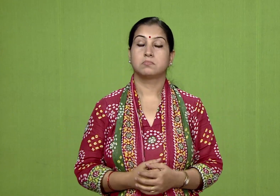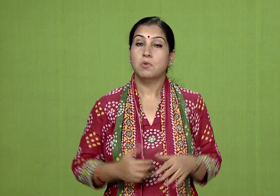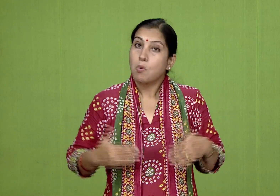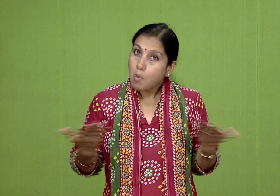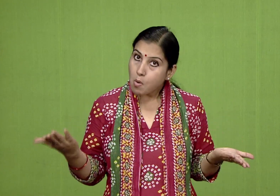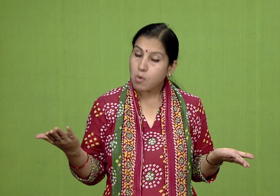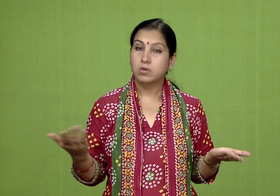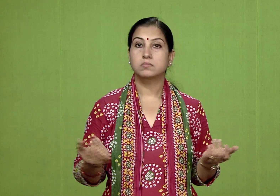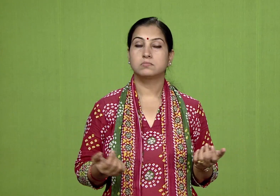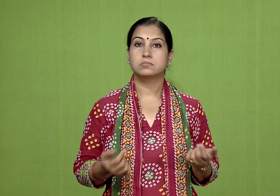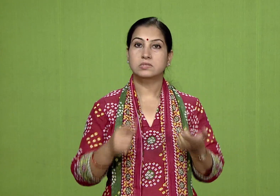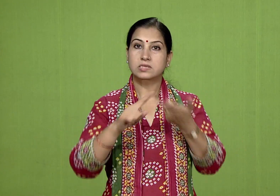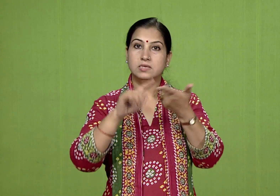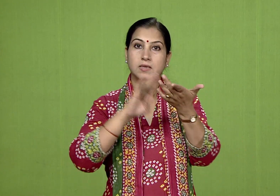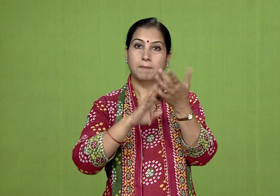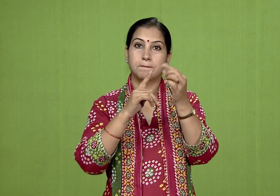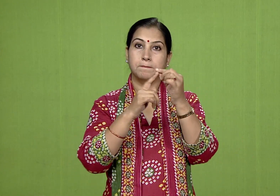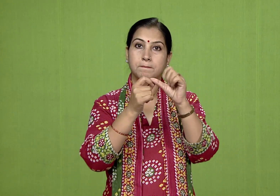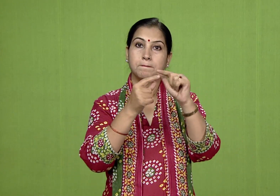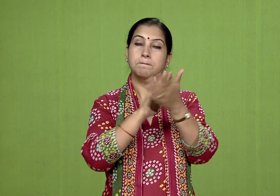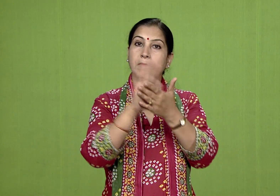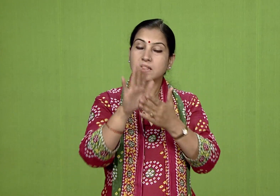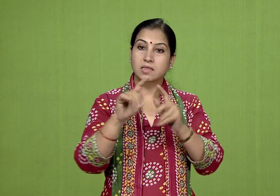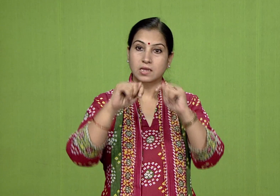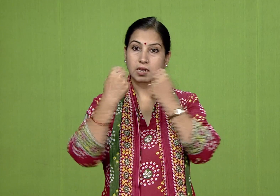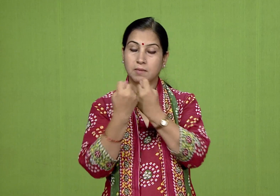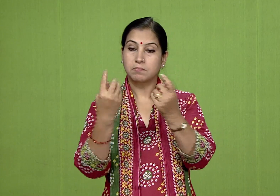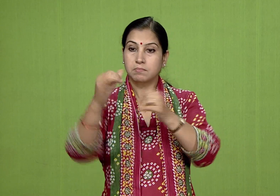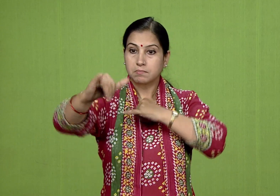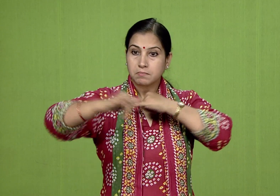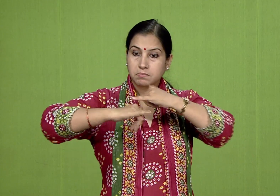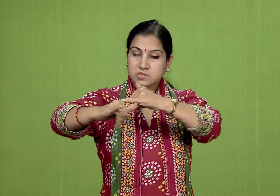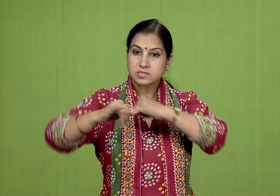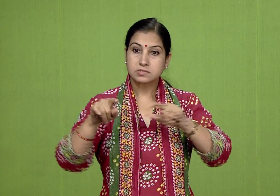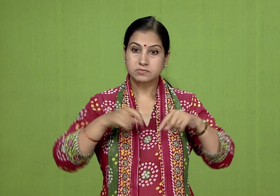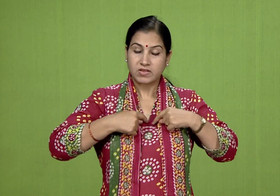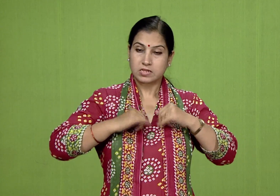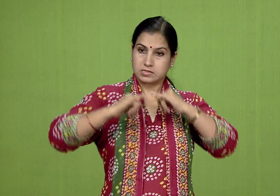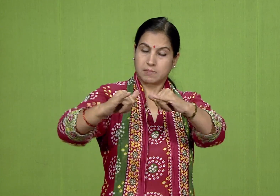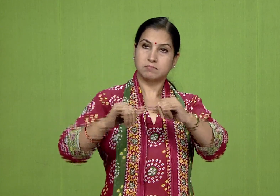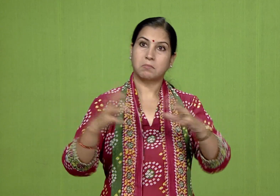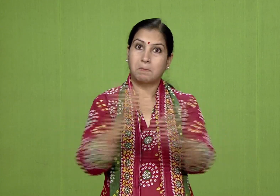or even empathy for teammates and staff.